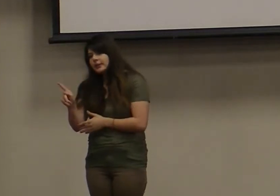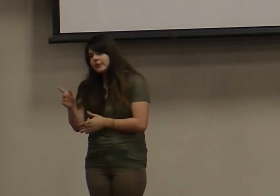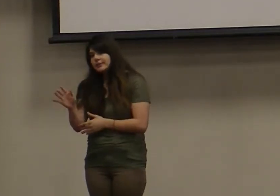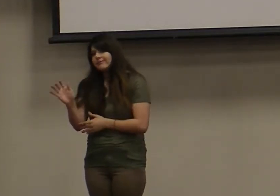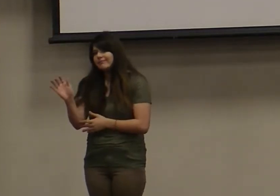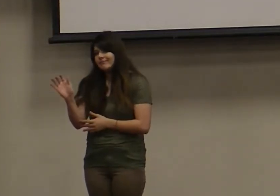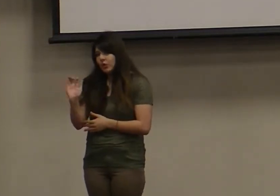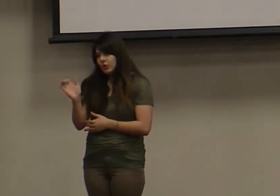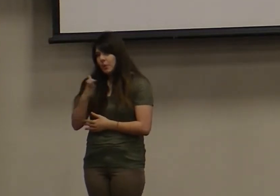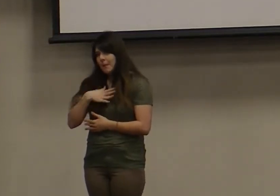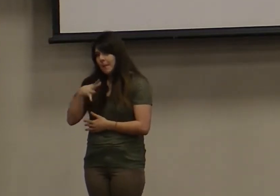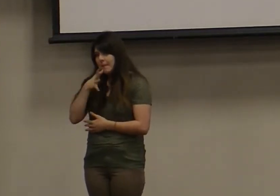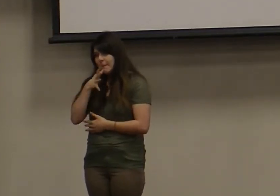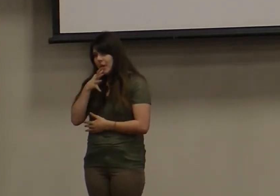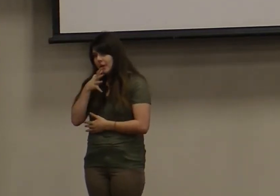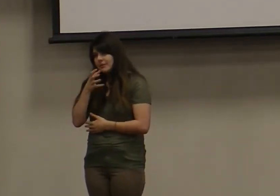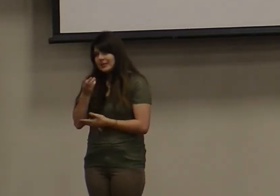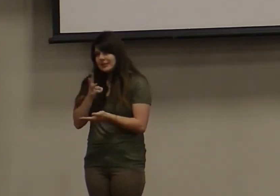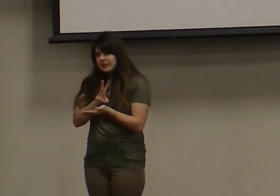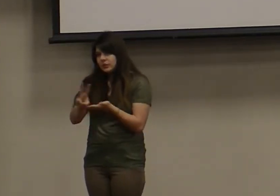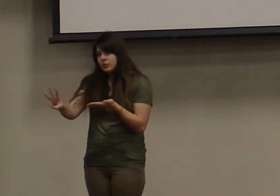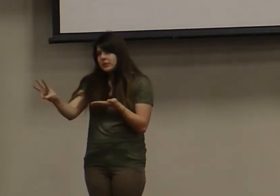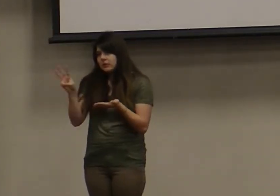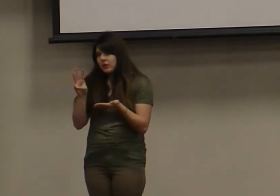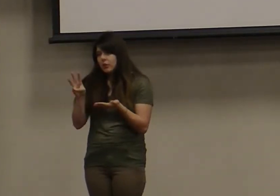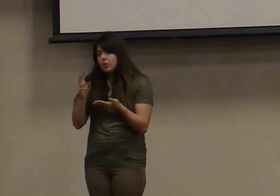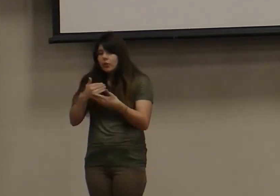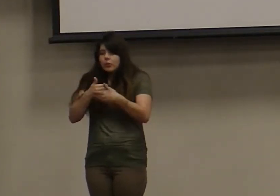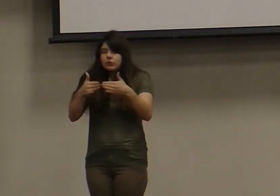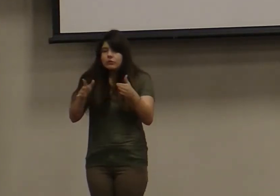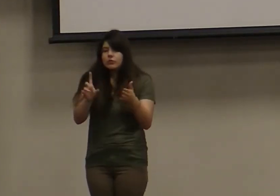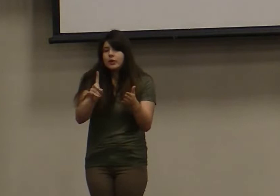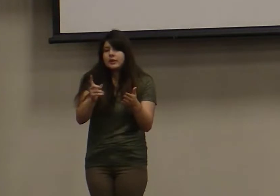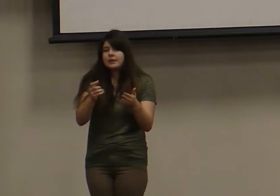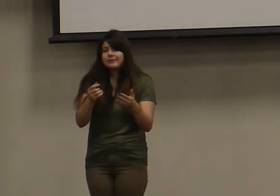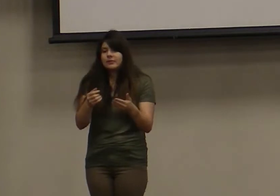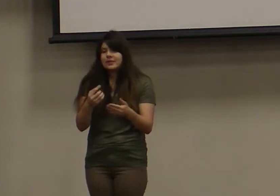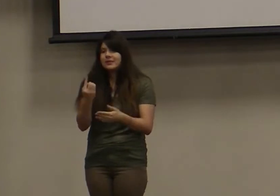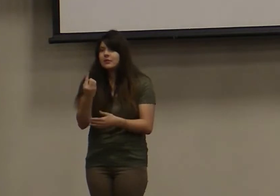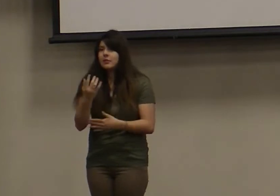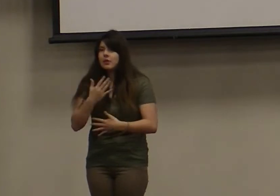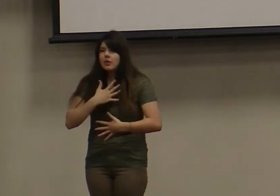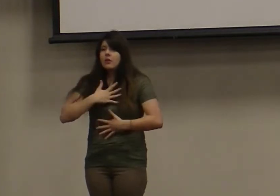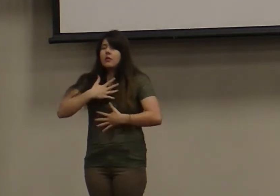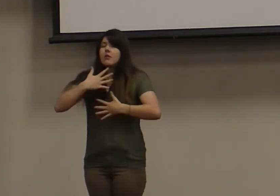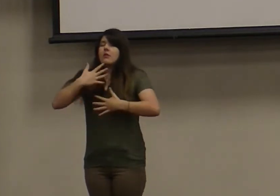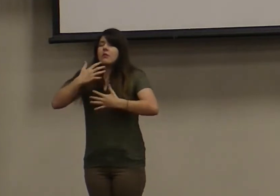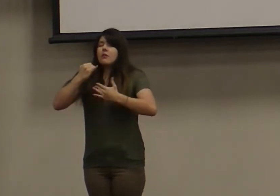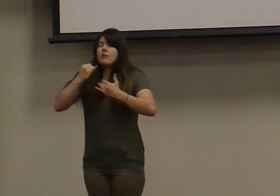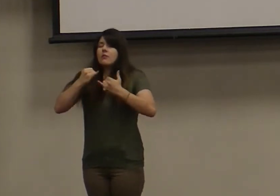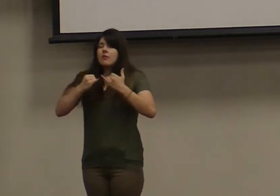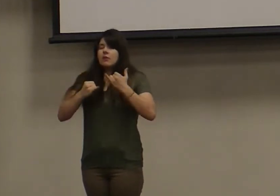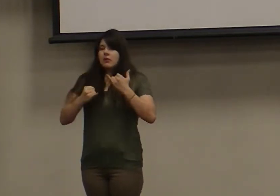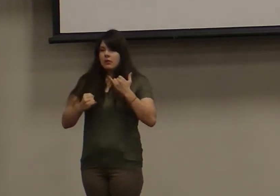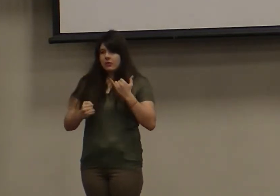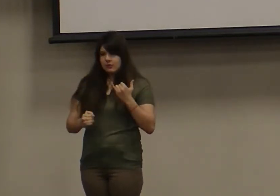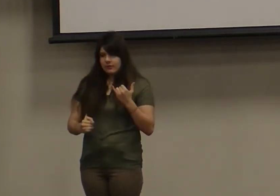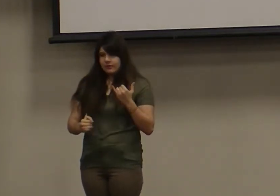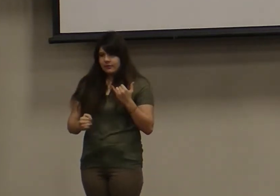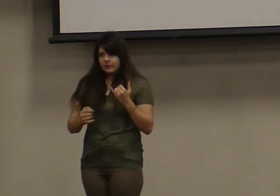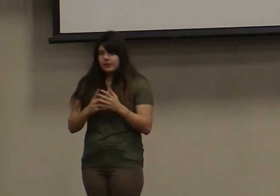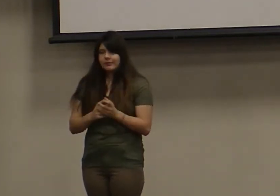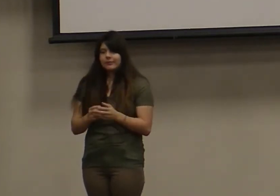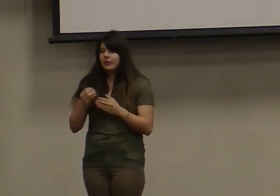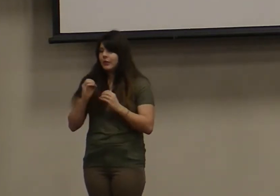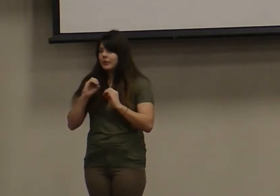ago. Rooms where somebody had breathed their last. Rooms where, though unseen,